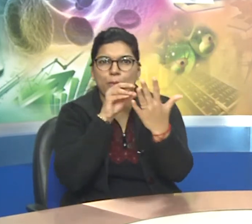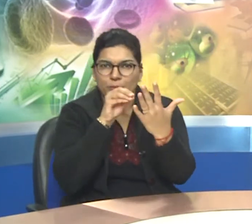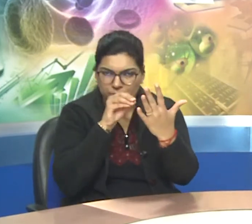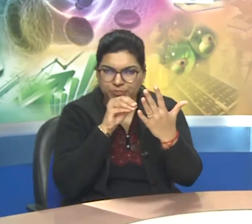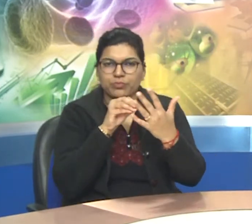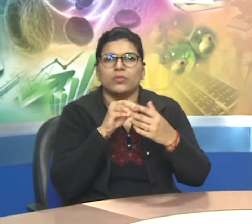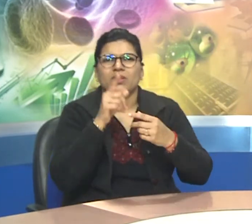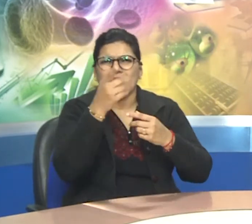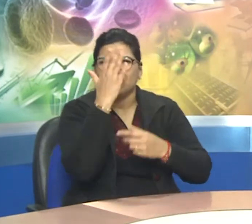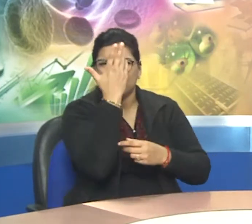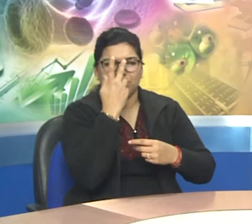Imitate.